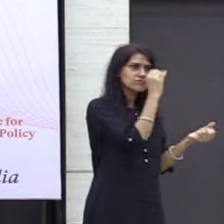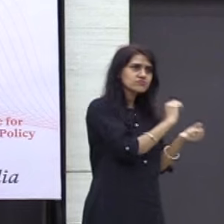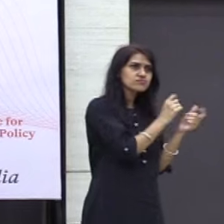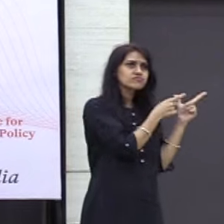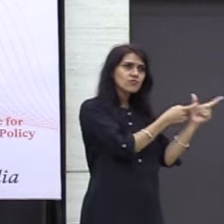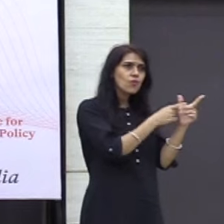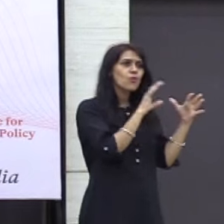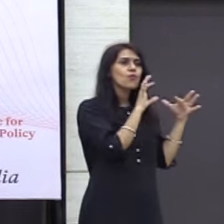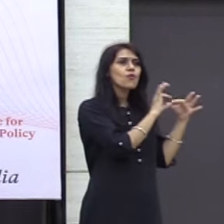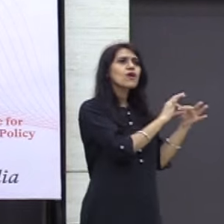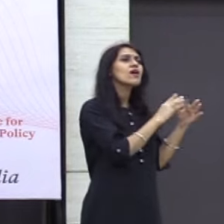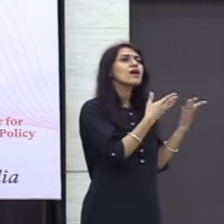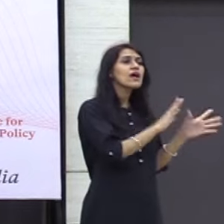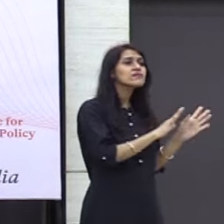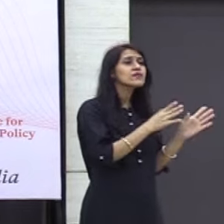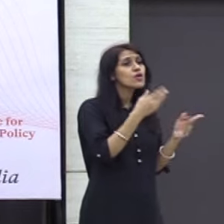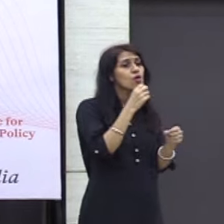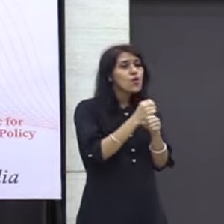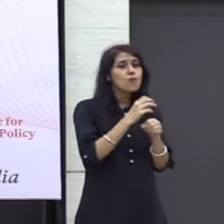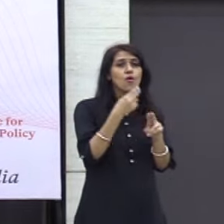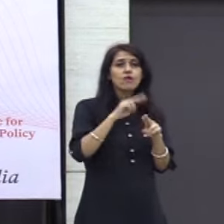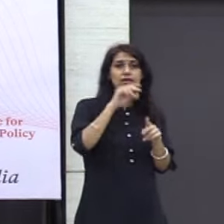purposes of the government of India